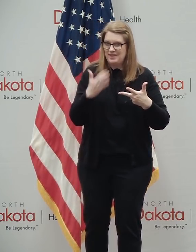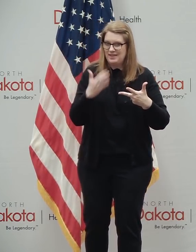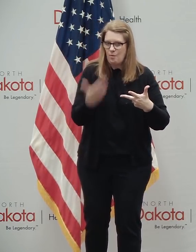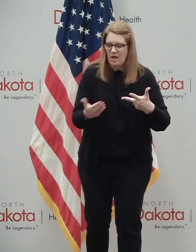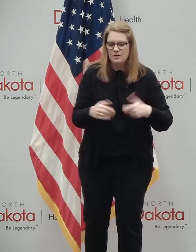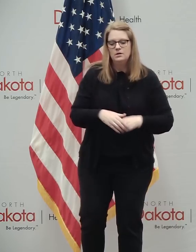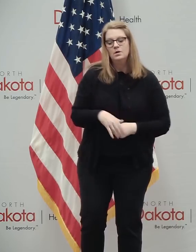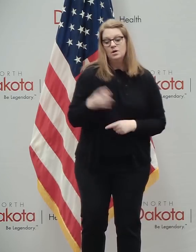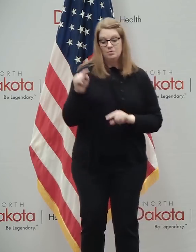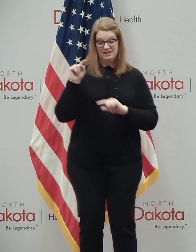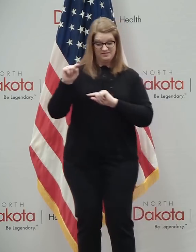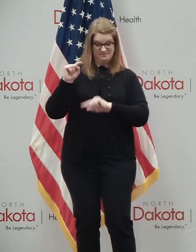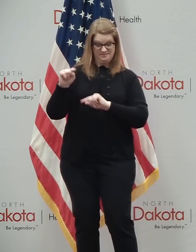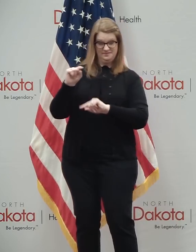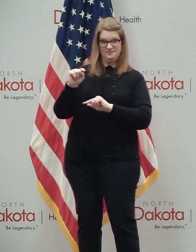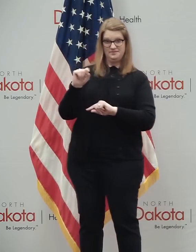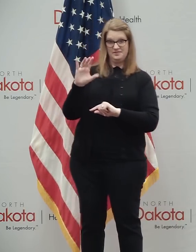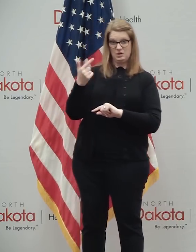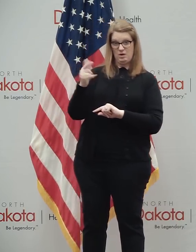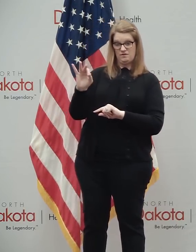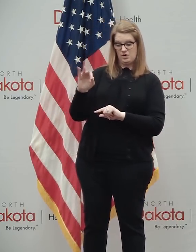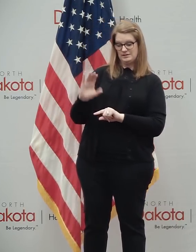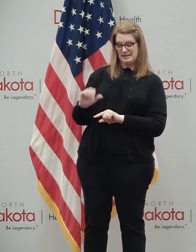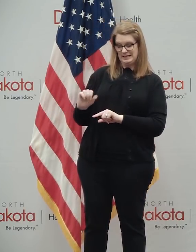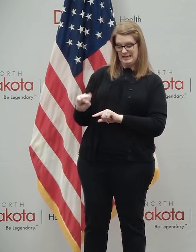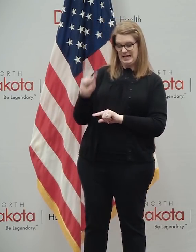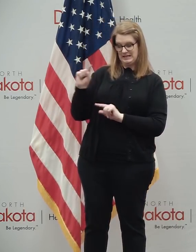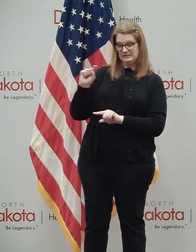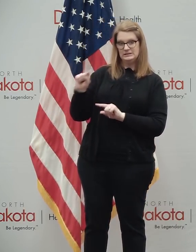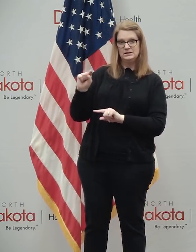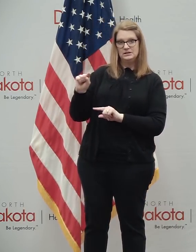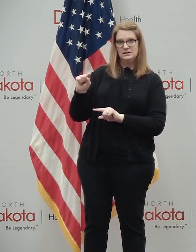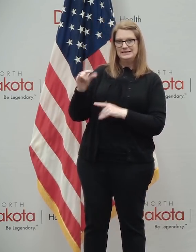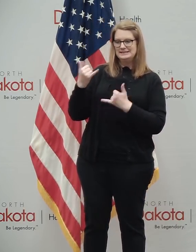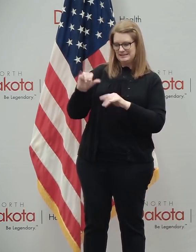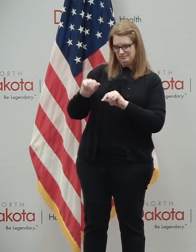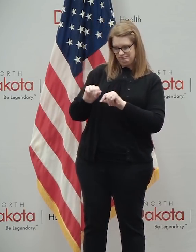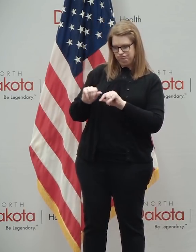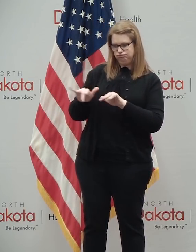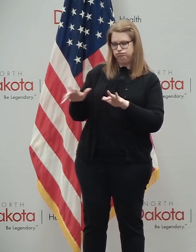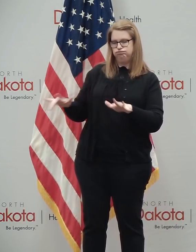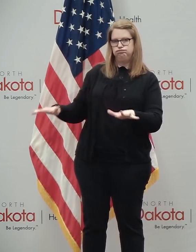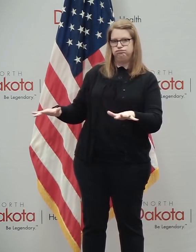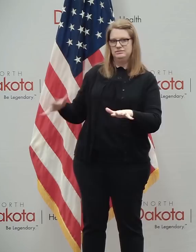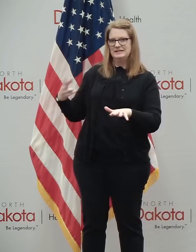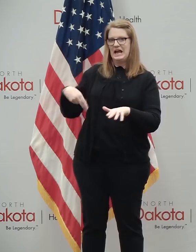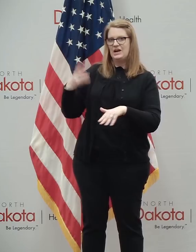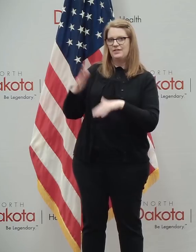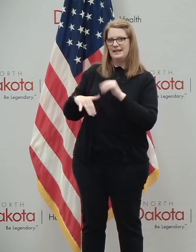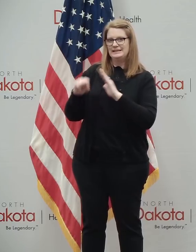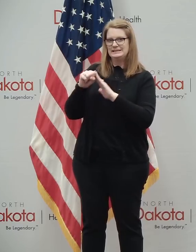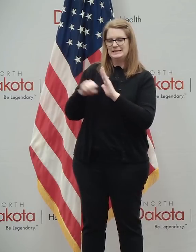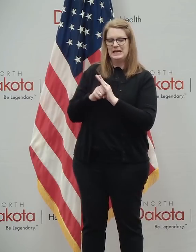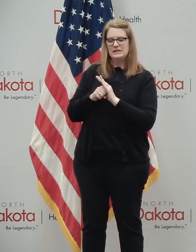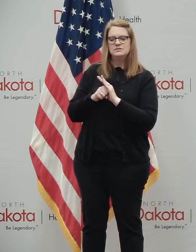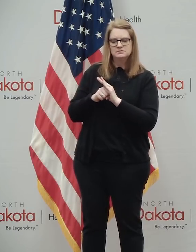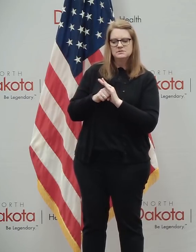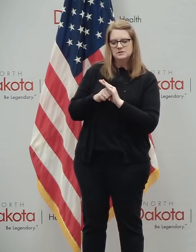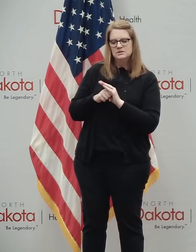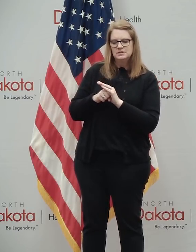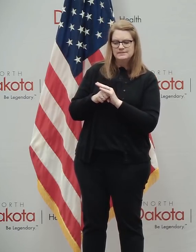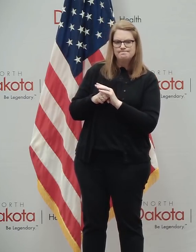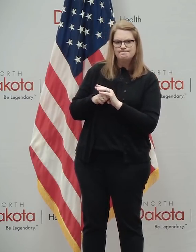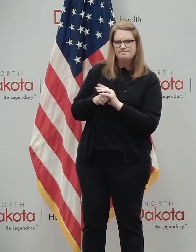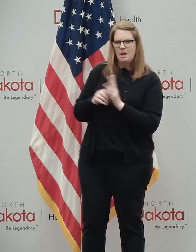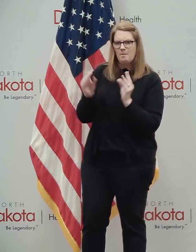two counties where we still have got a spread that's higher than the rest of the state, then naturally that would conclude that we need to